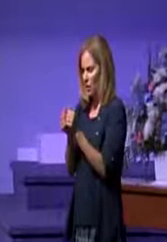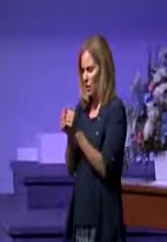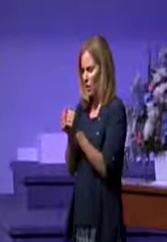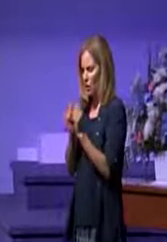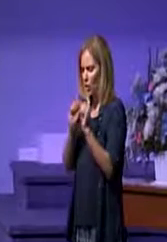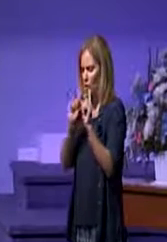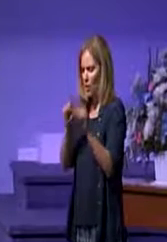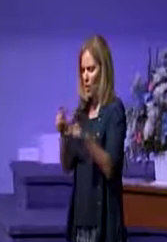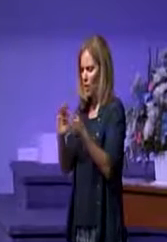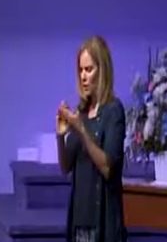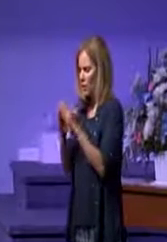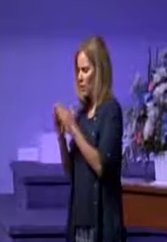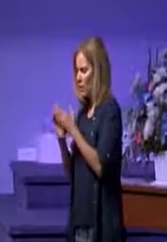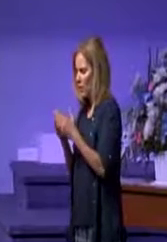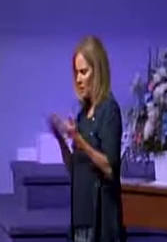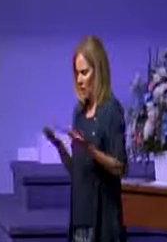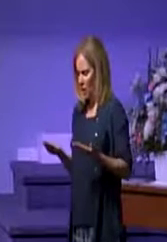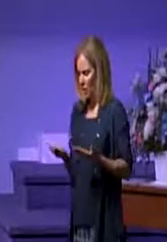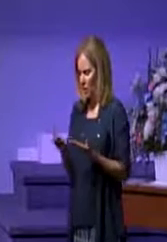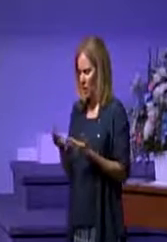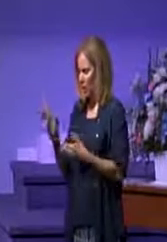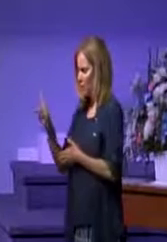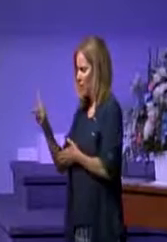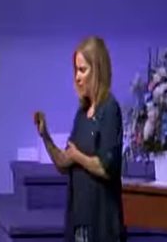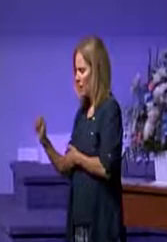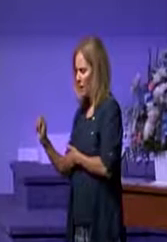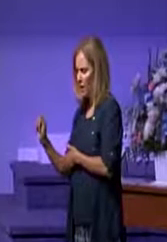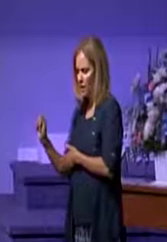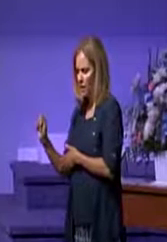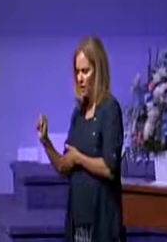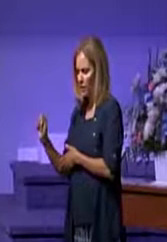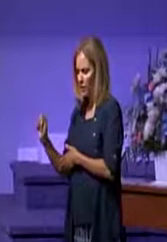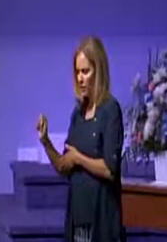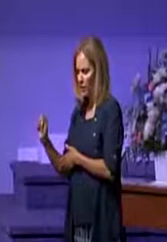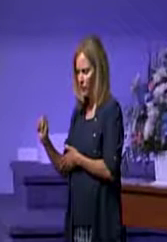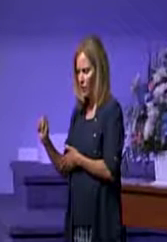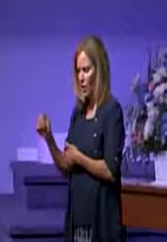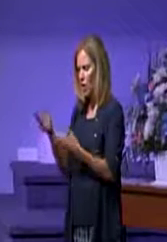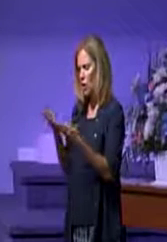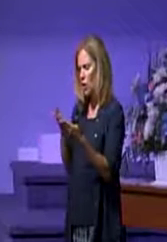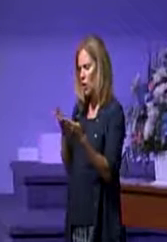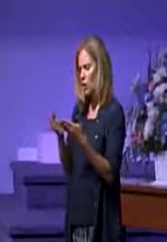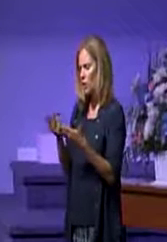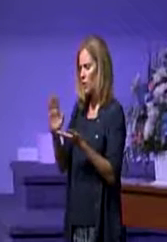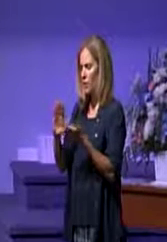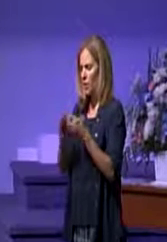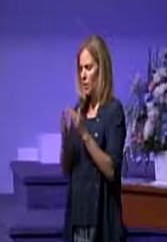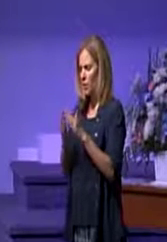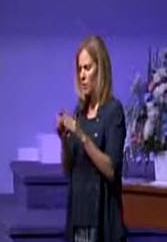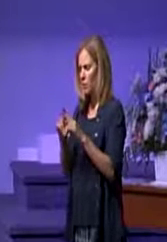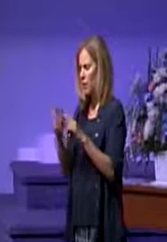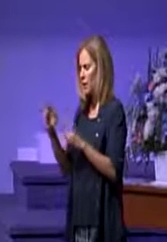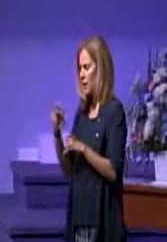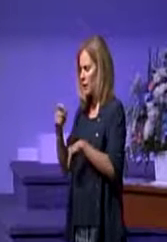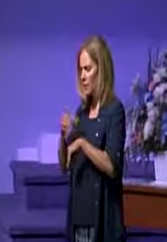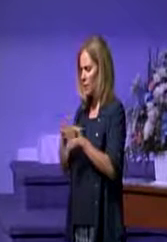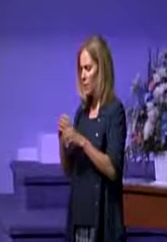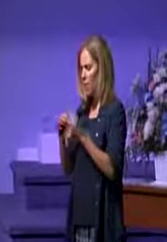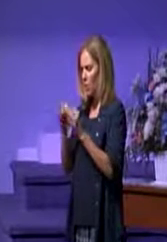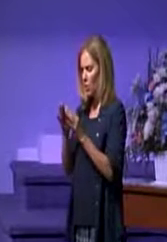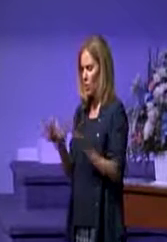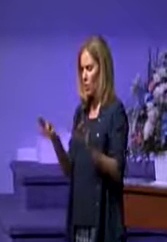out into their communities here and in Pennsylvania to serve their communities, but at the same time, more importantly,